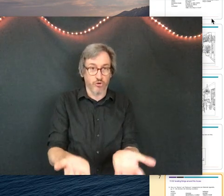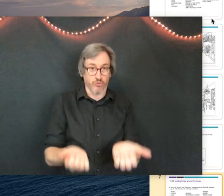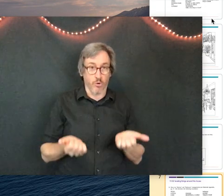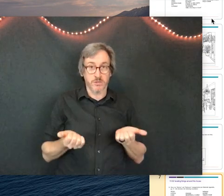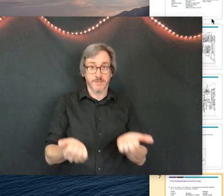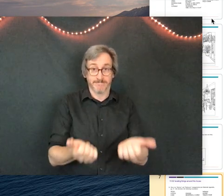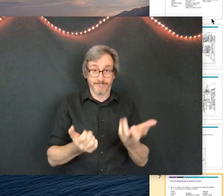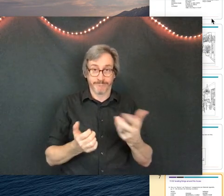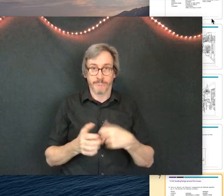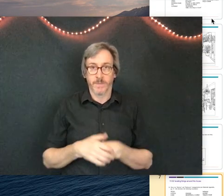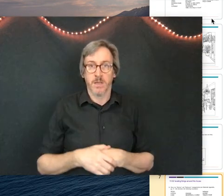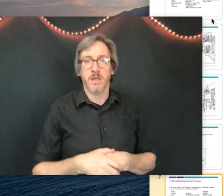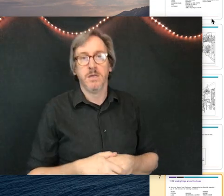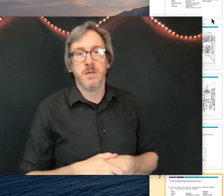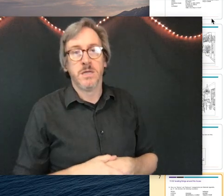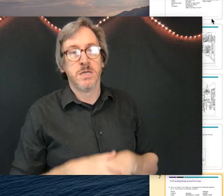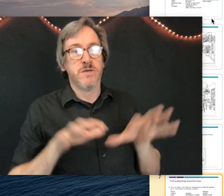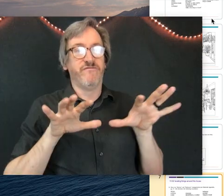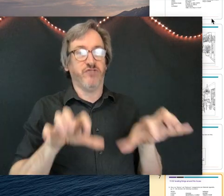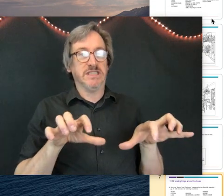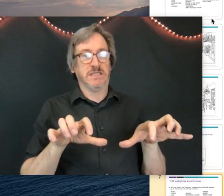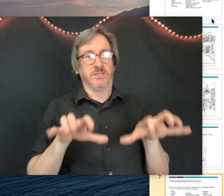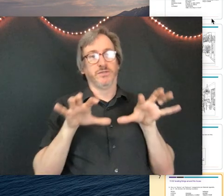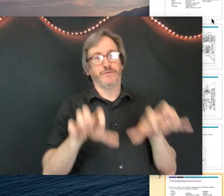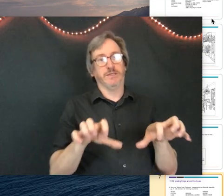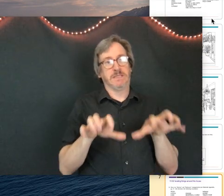or drawers.